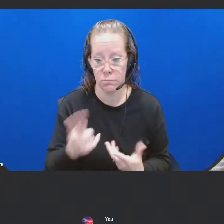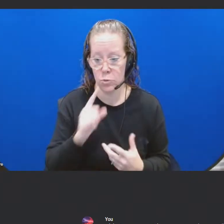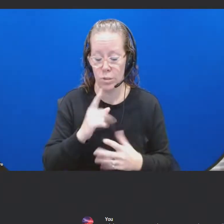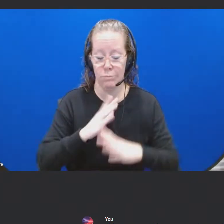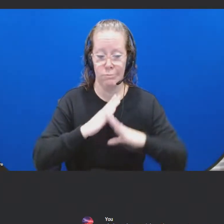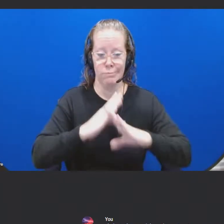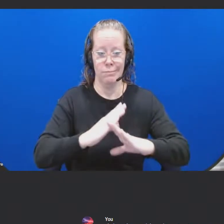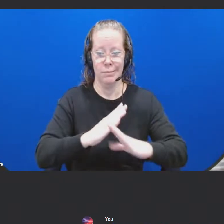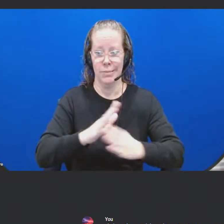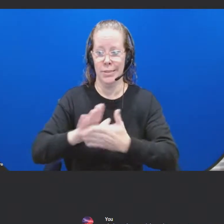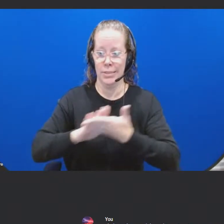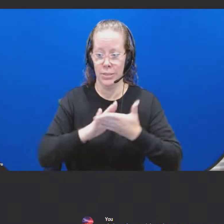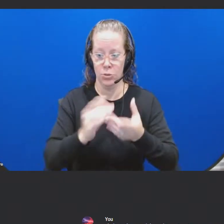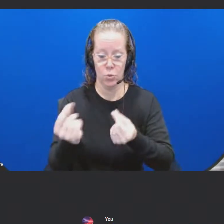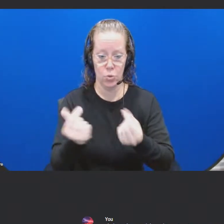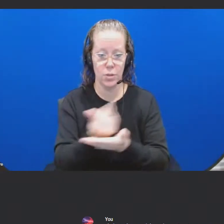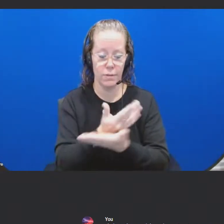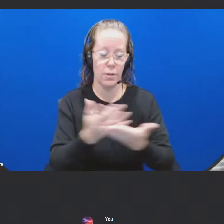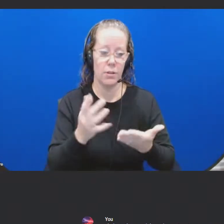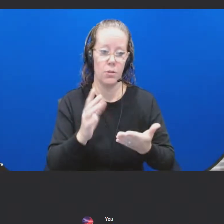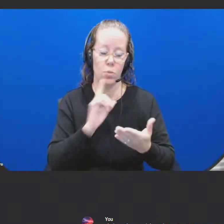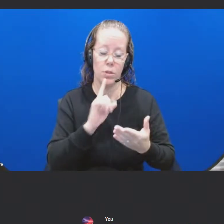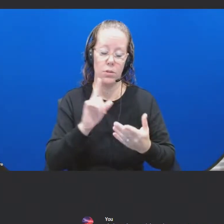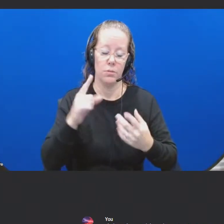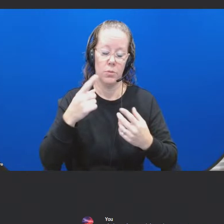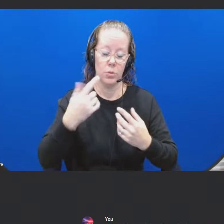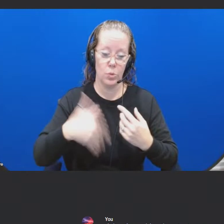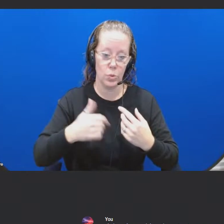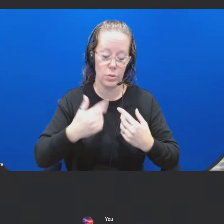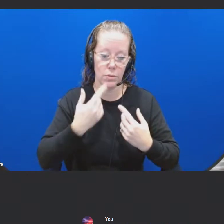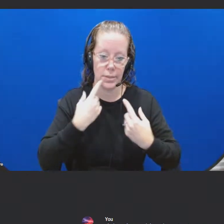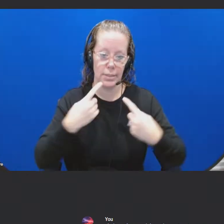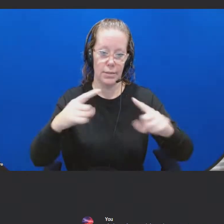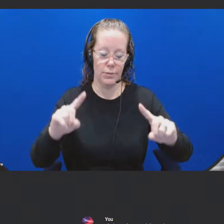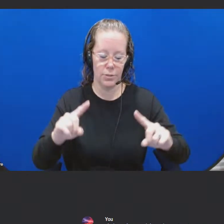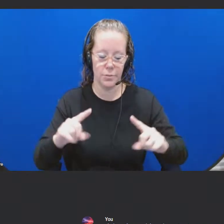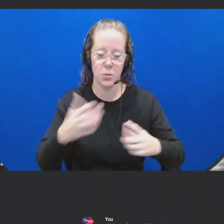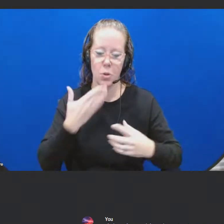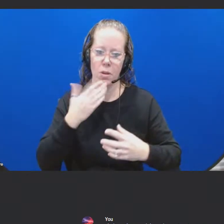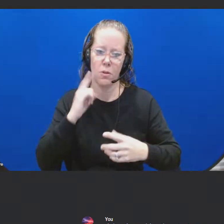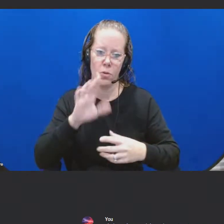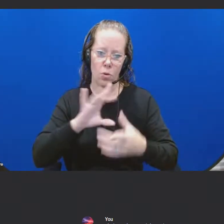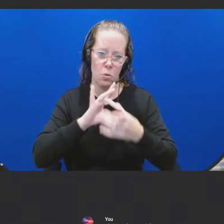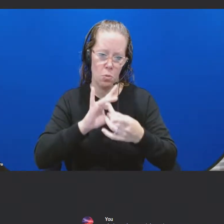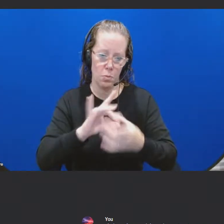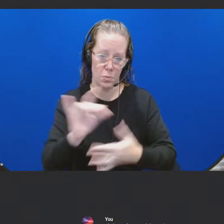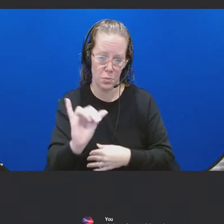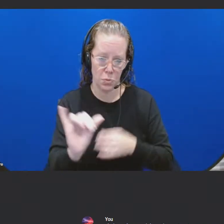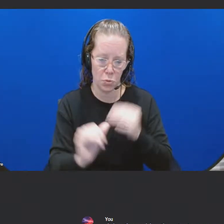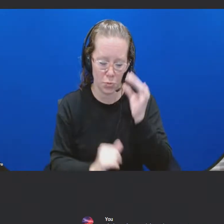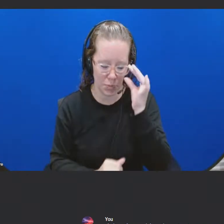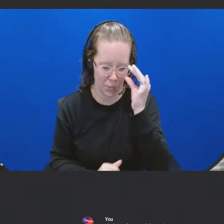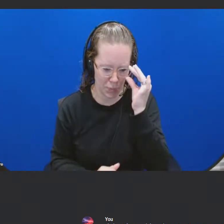success. And I thank you for your cooperation with it. Um,